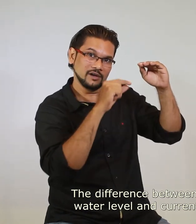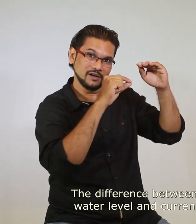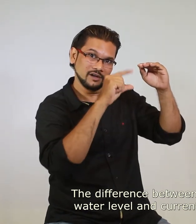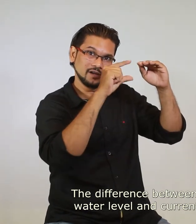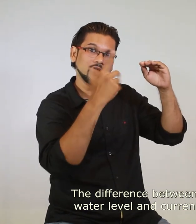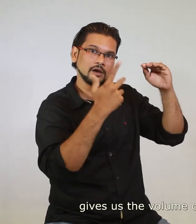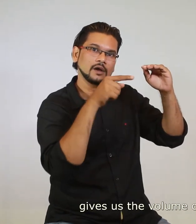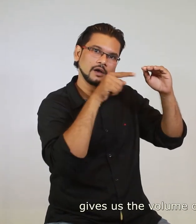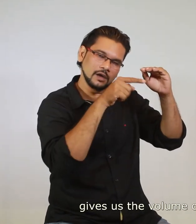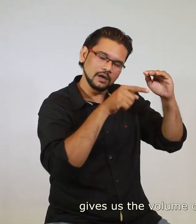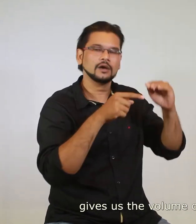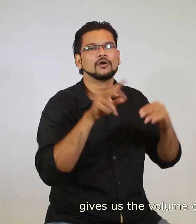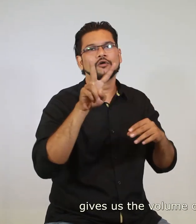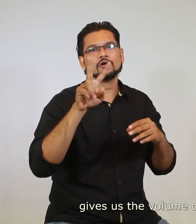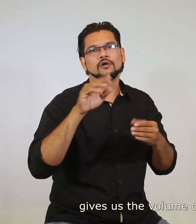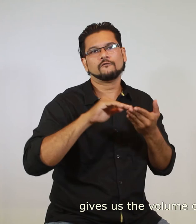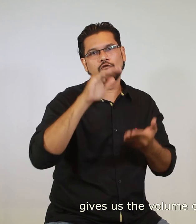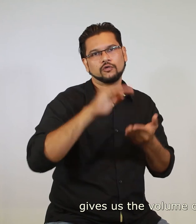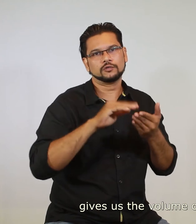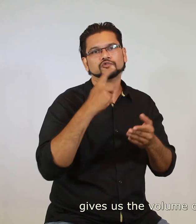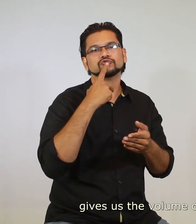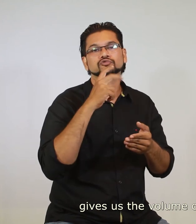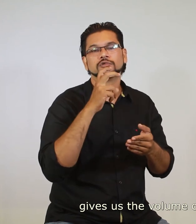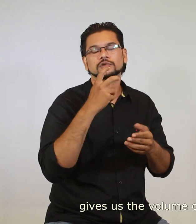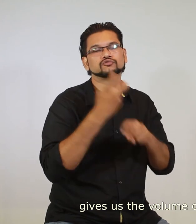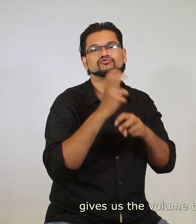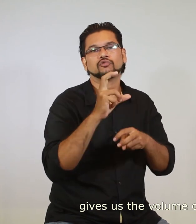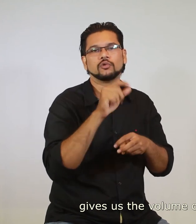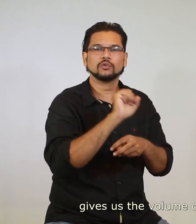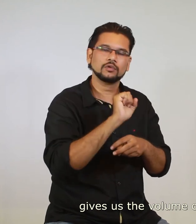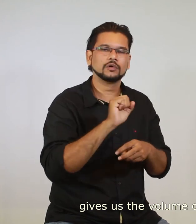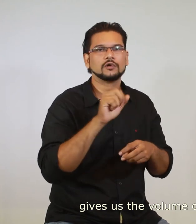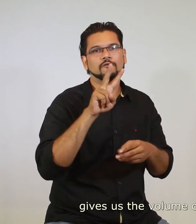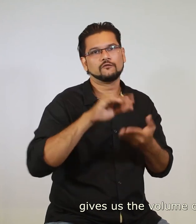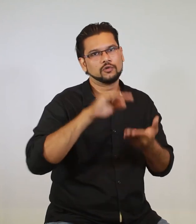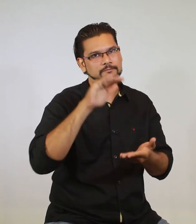the previous water level, and the current water level, gives us the volume of the stone.